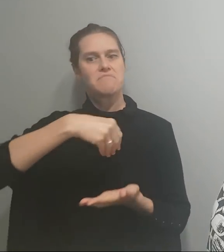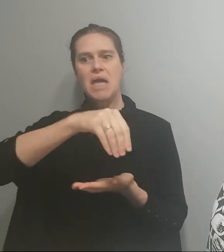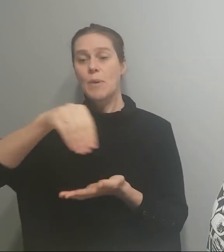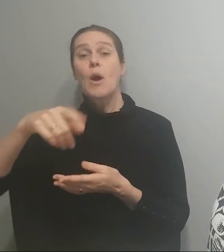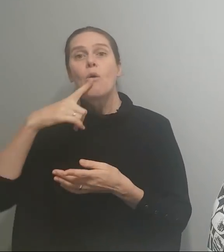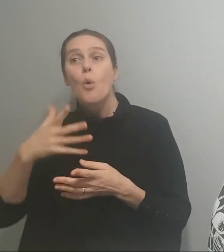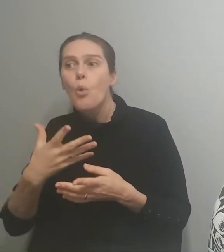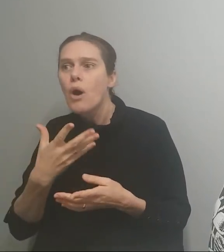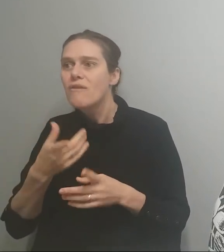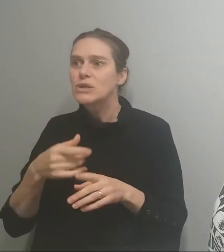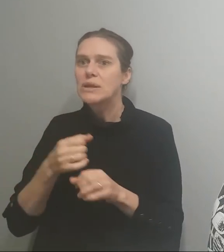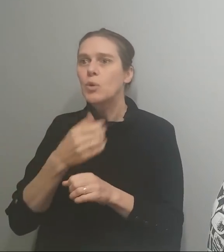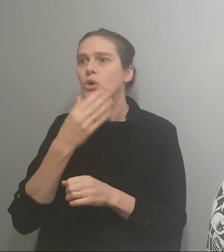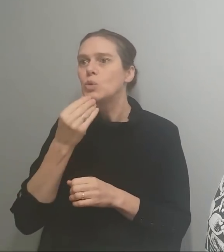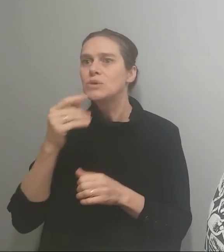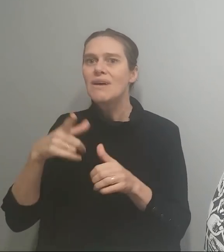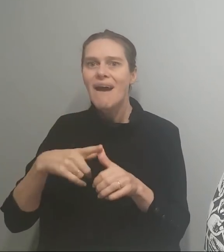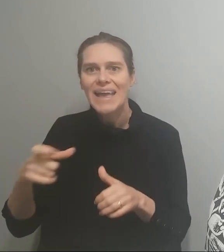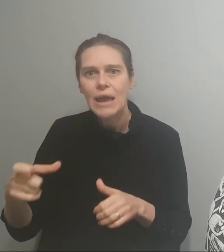accountant, or